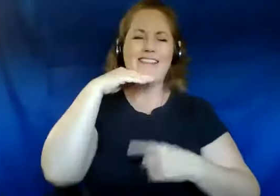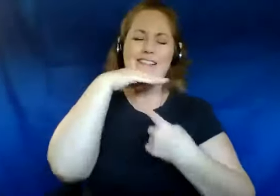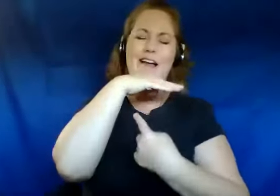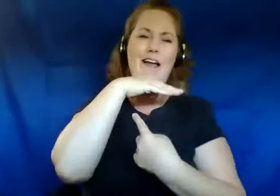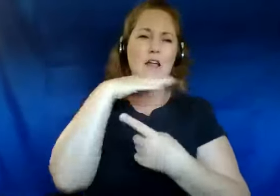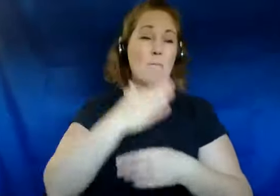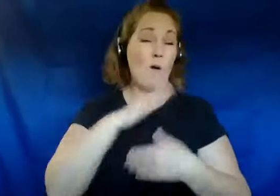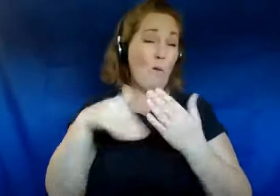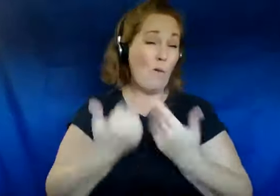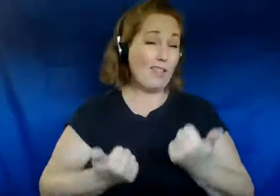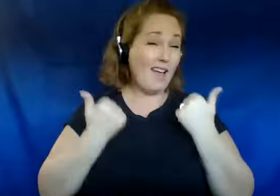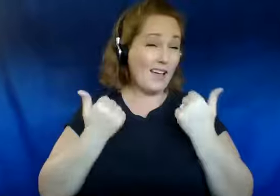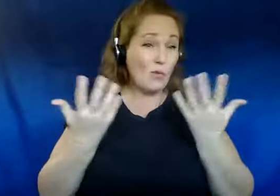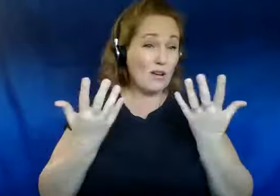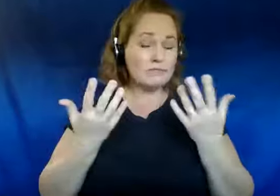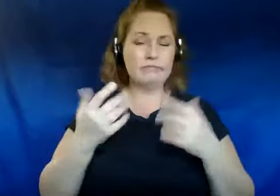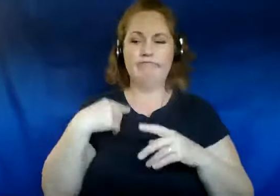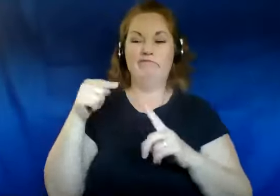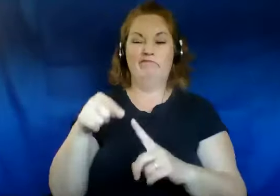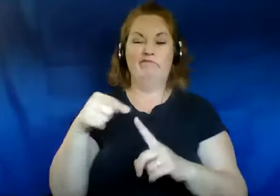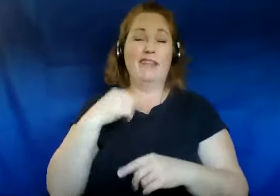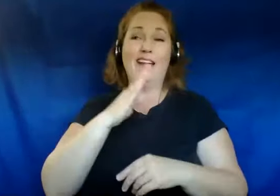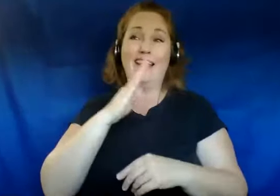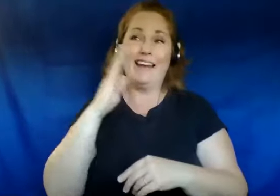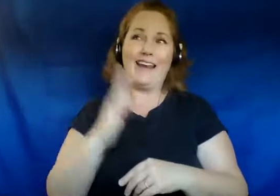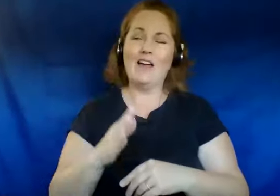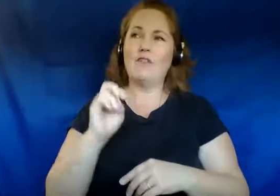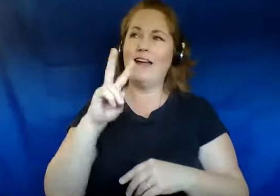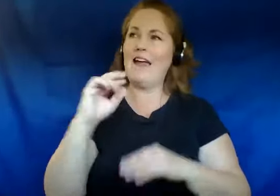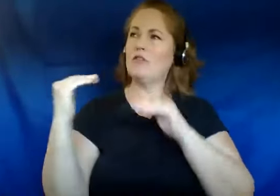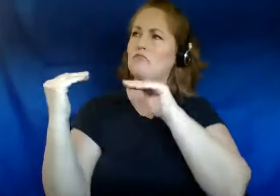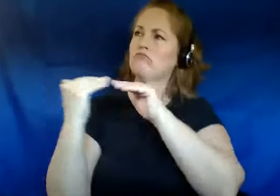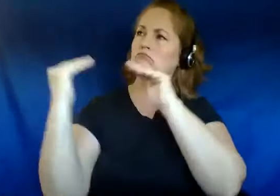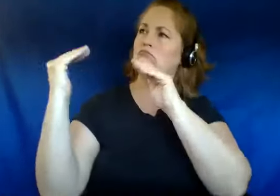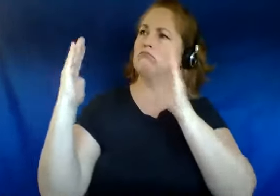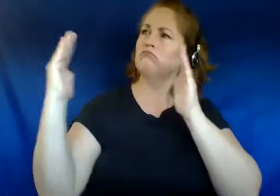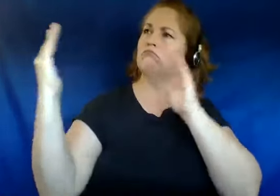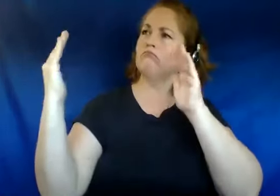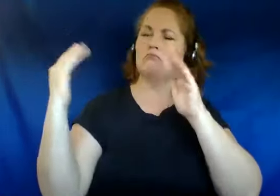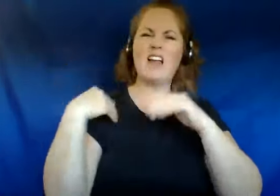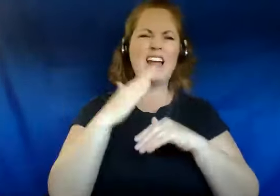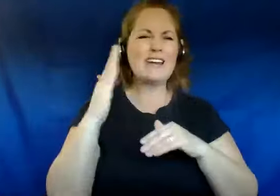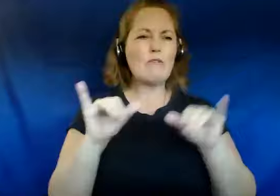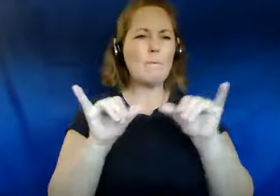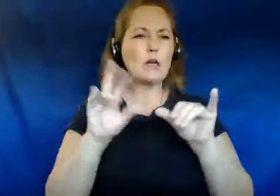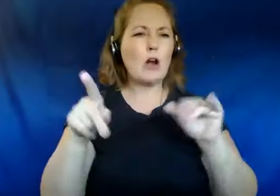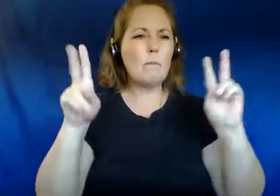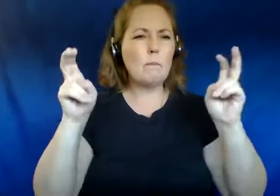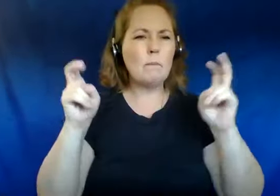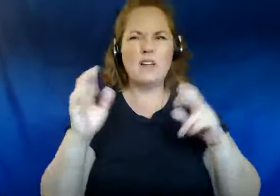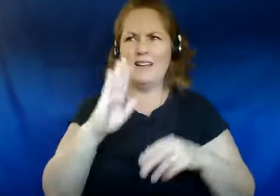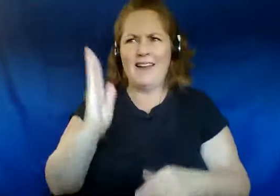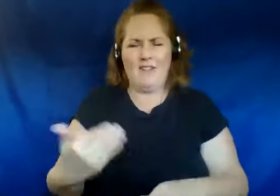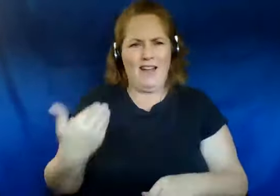that was that I just never, ever measured up. I never, ever had that feeling